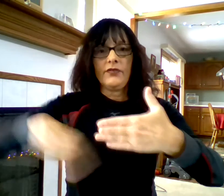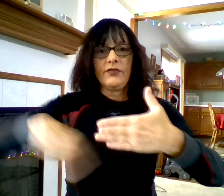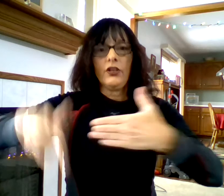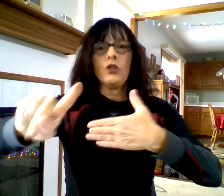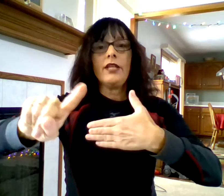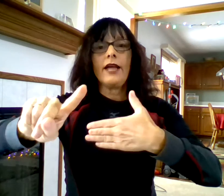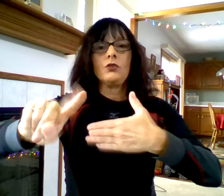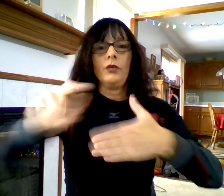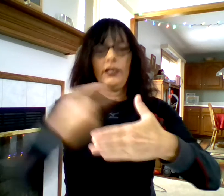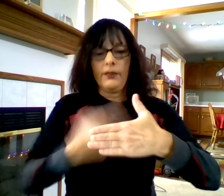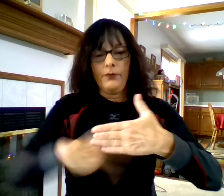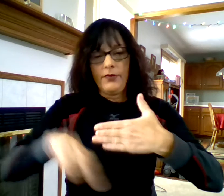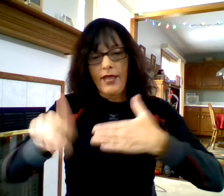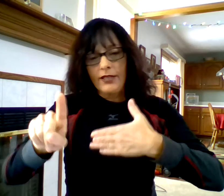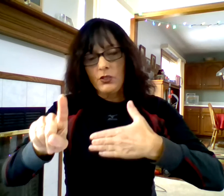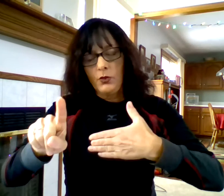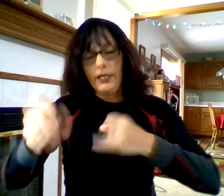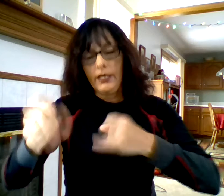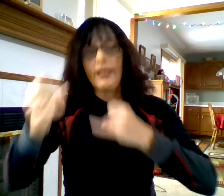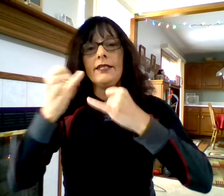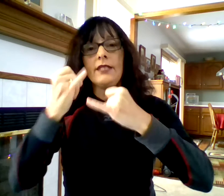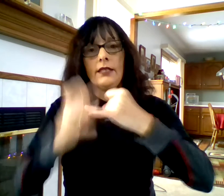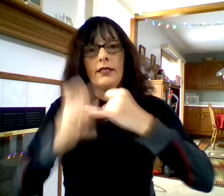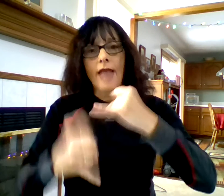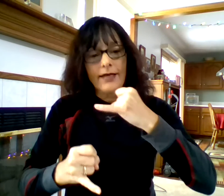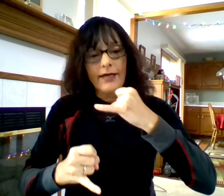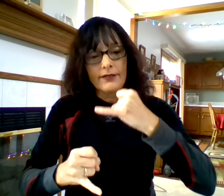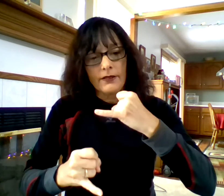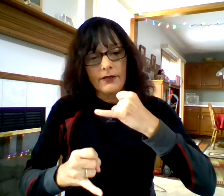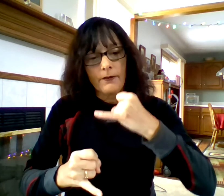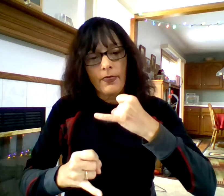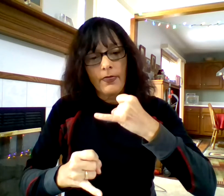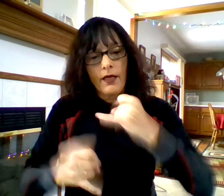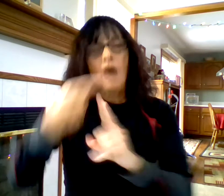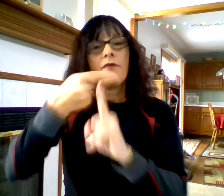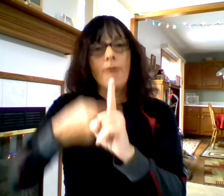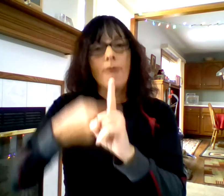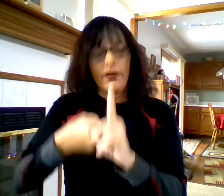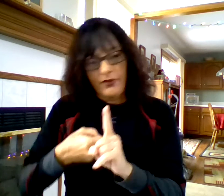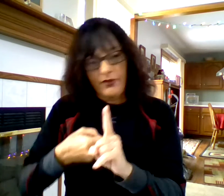finger, next week. Next week is the last of the month.